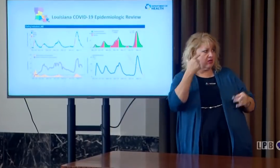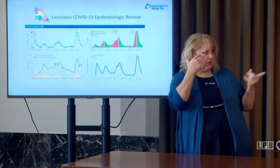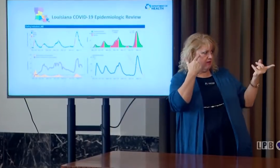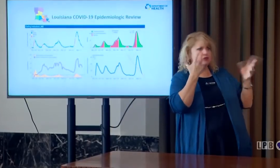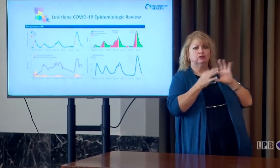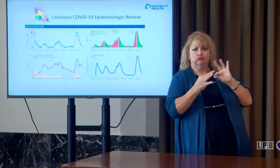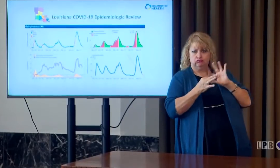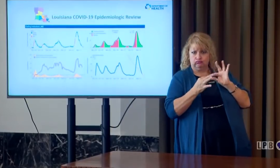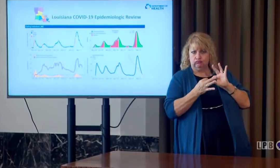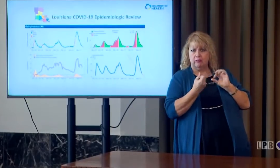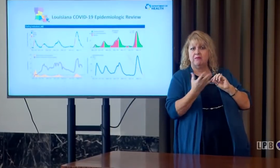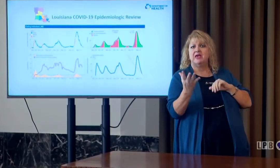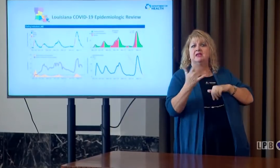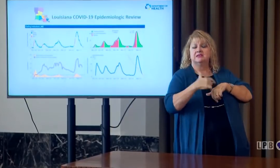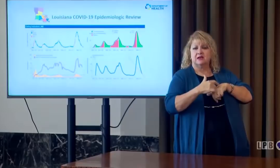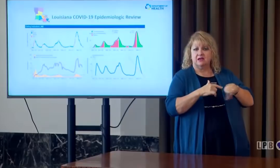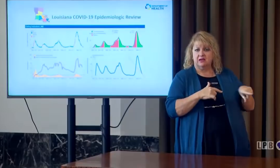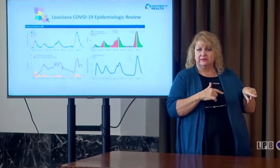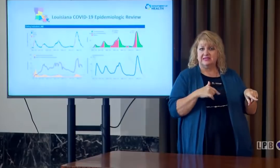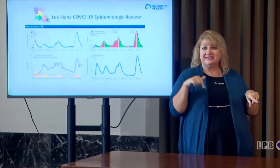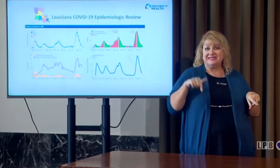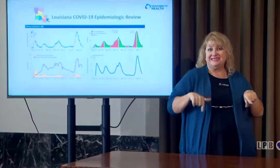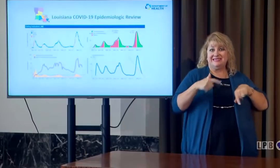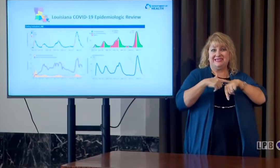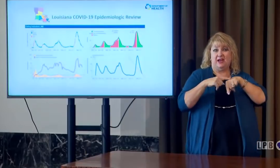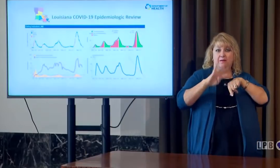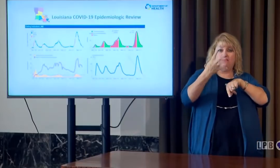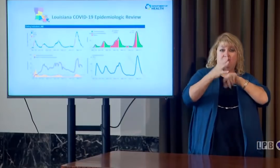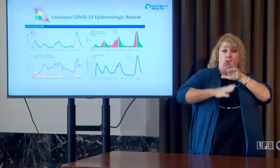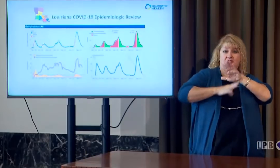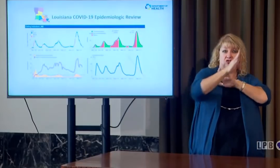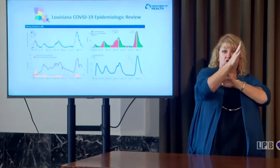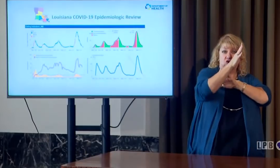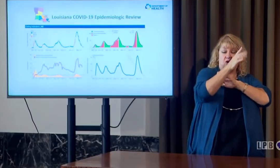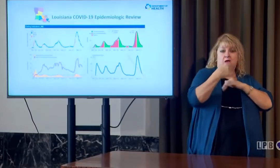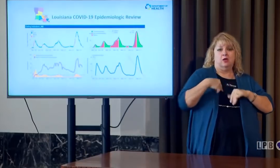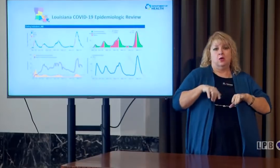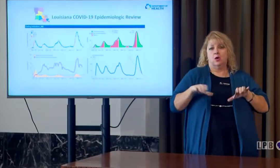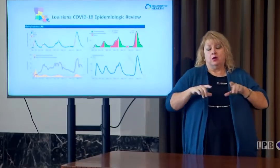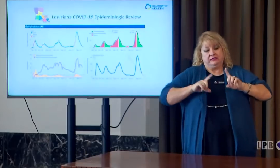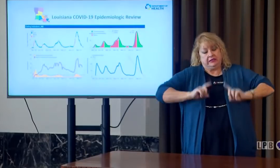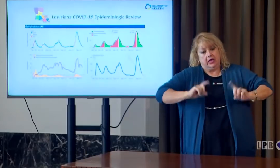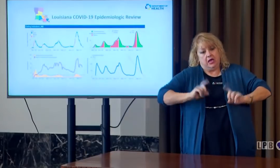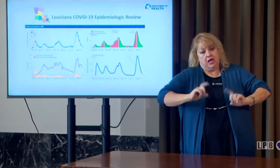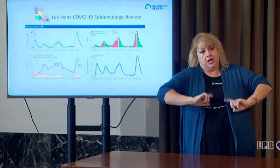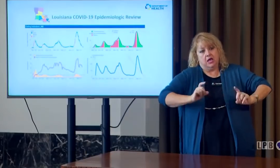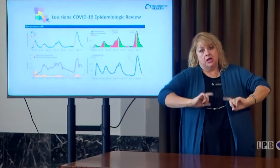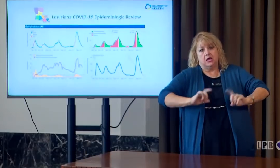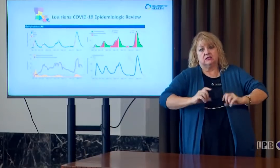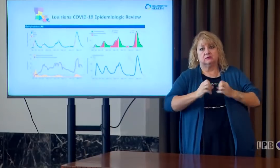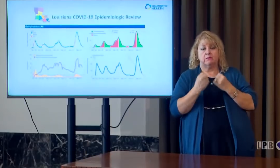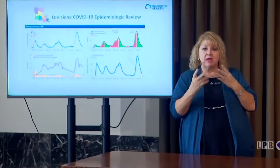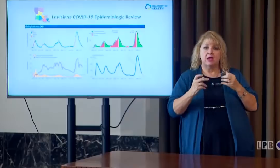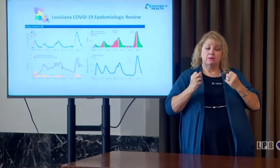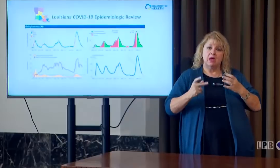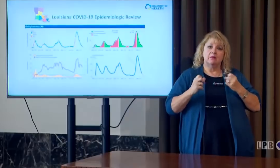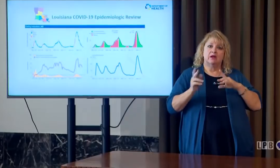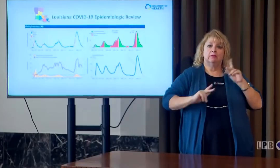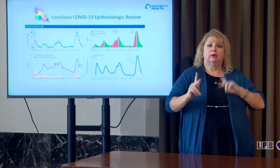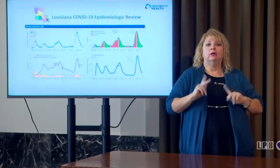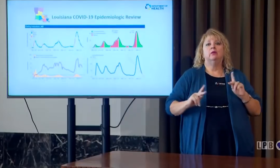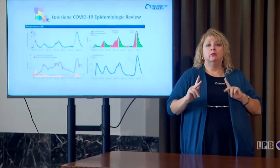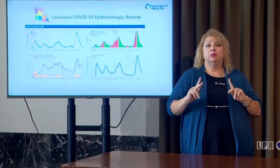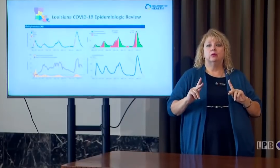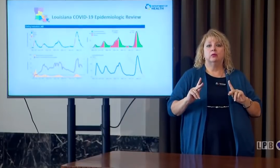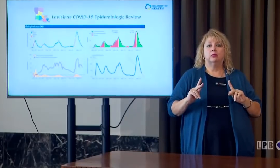couple times over this surge, we are doing considerably more testing volume than we have at other